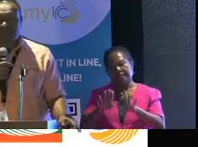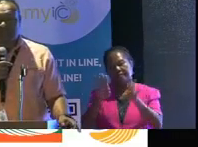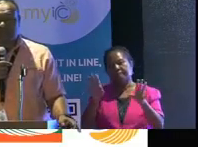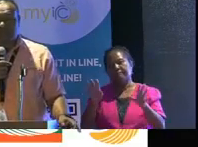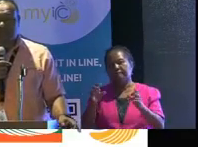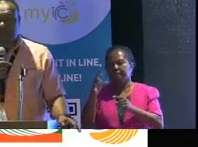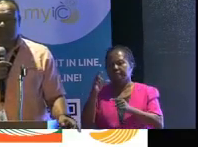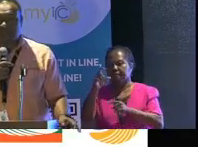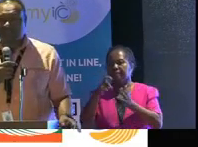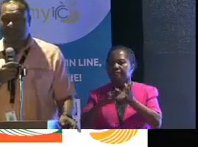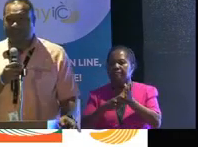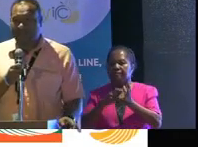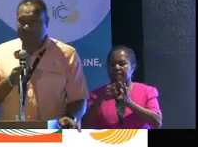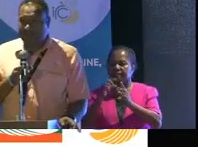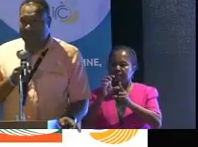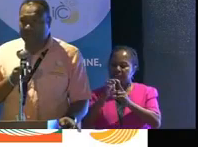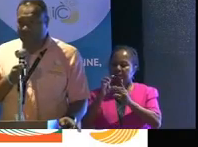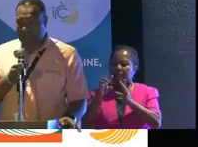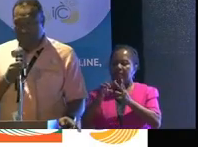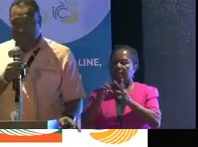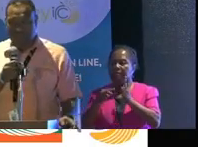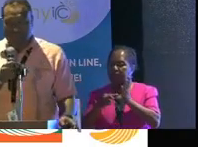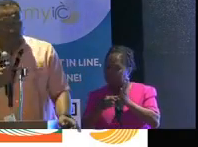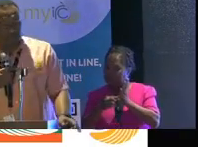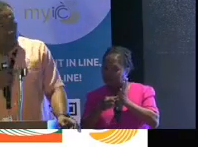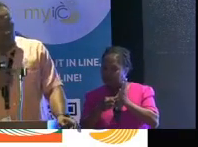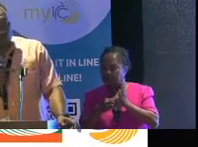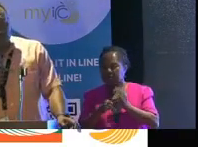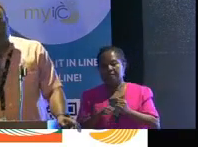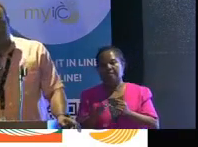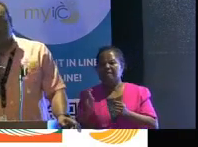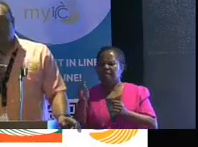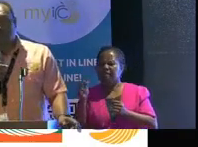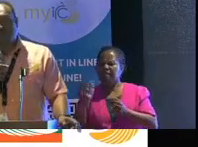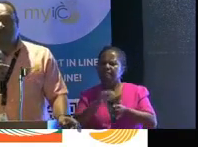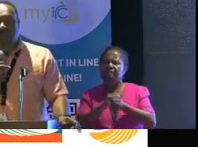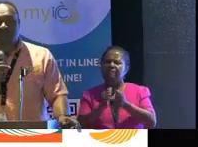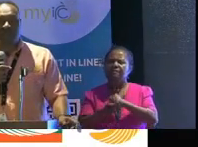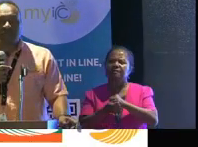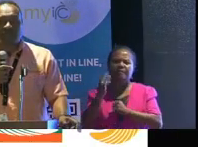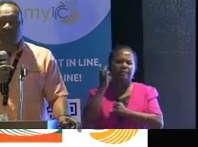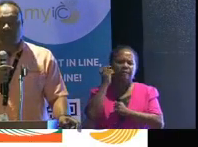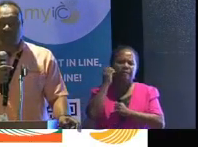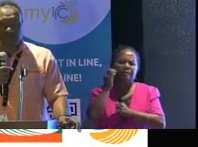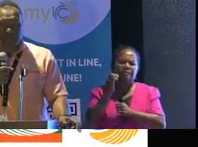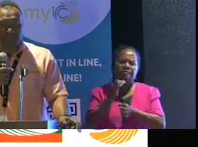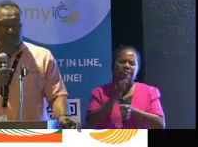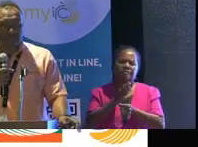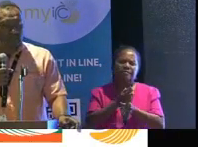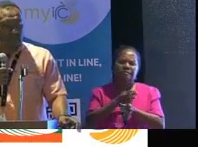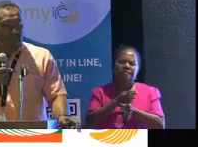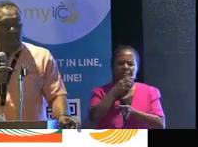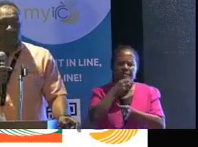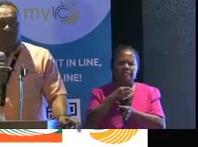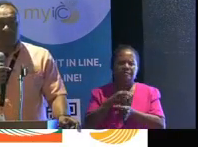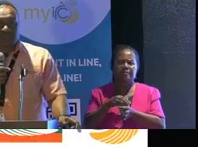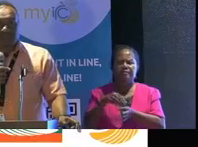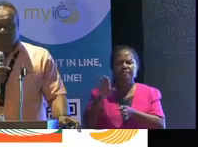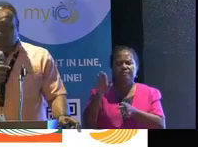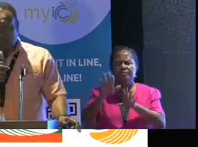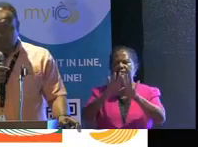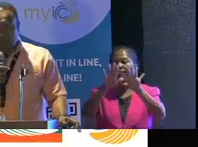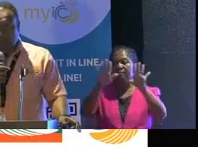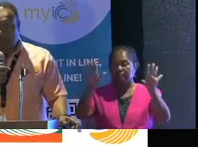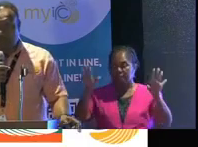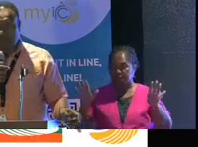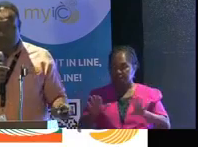fares. In some organizations, when the employees they go on leave,